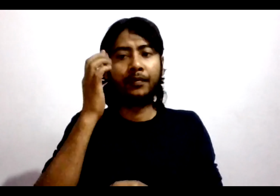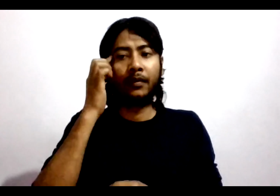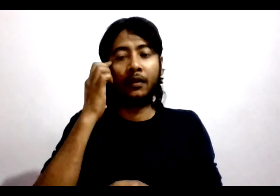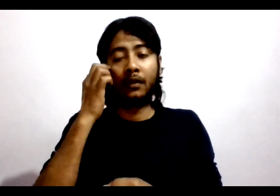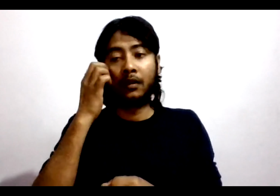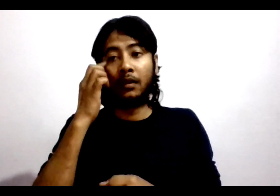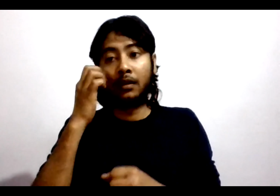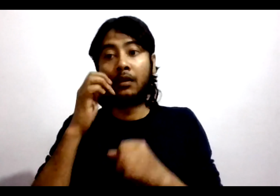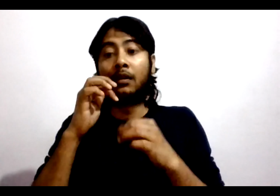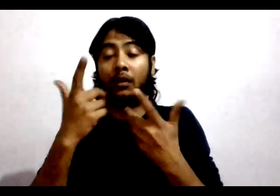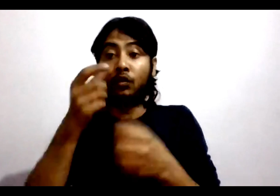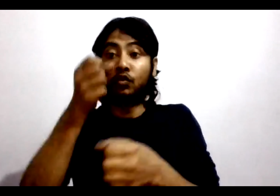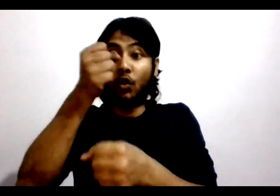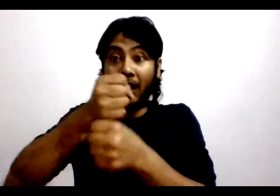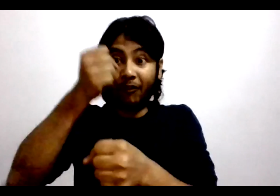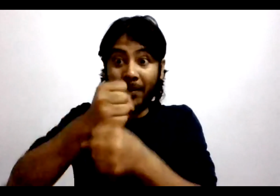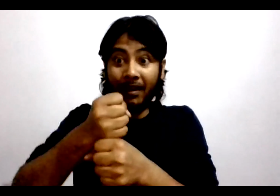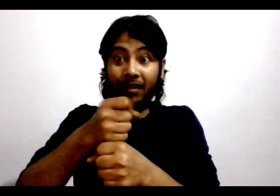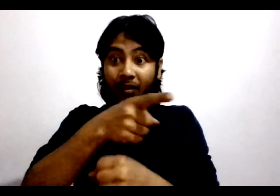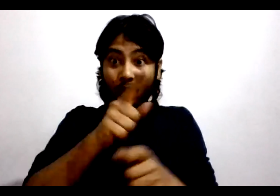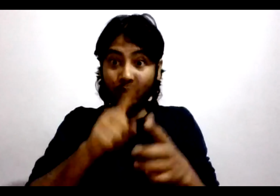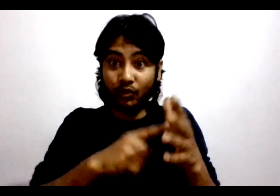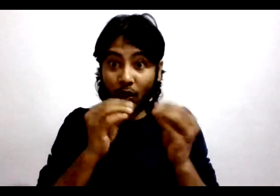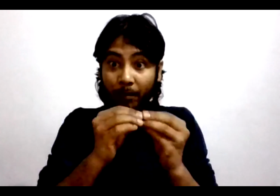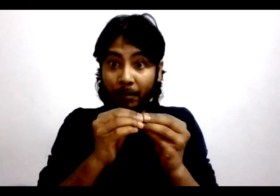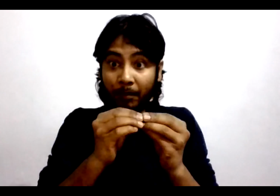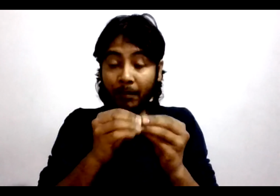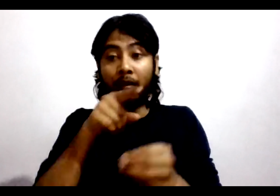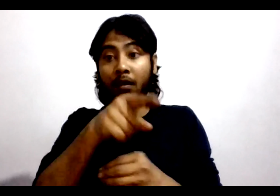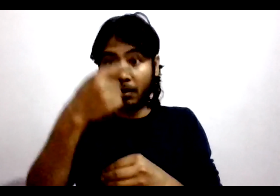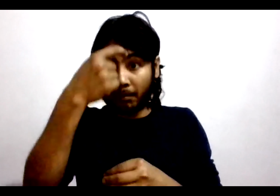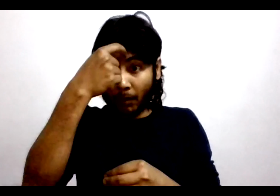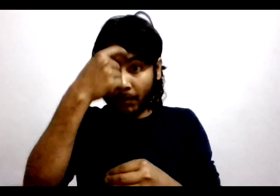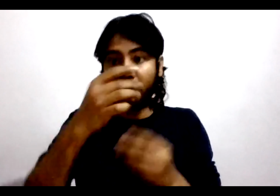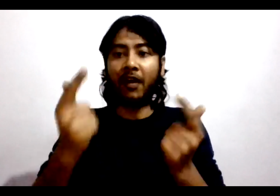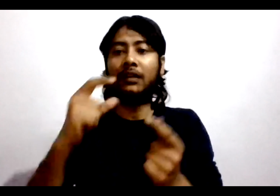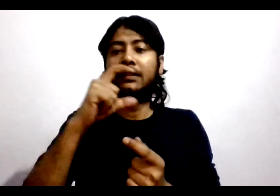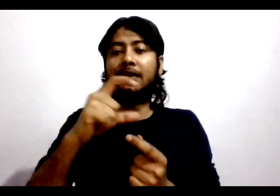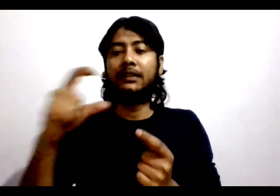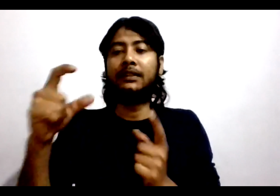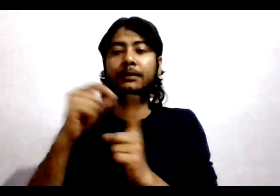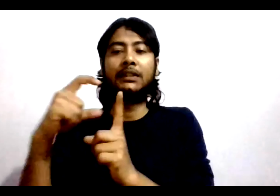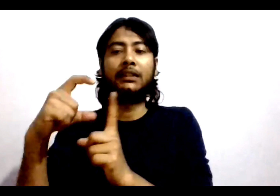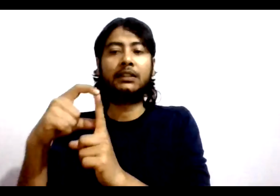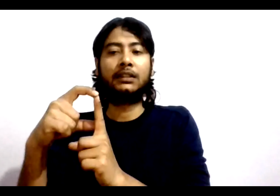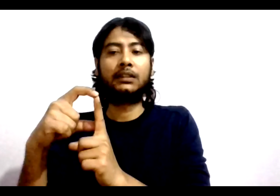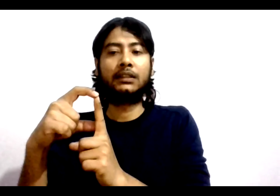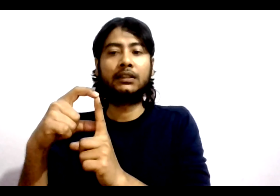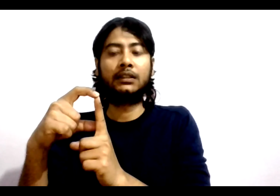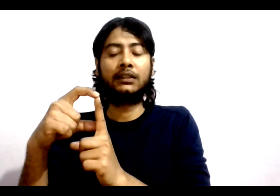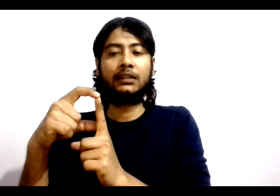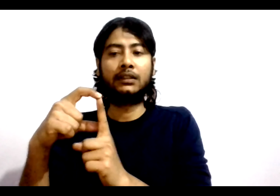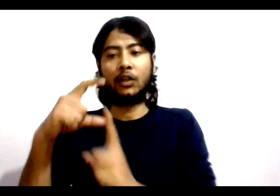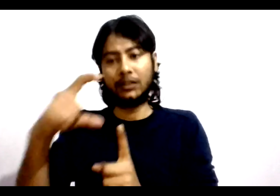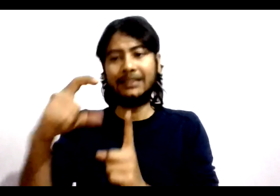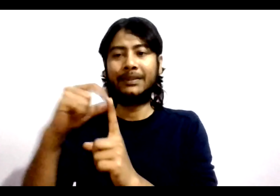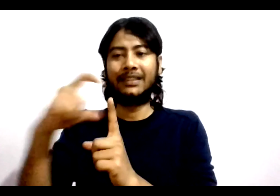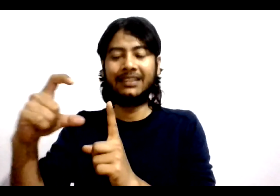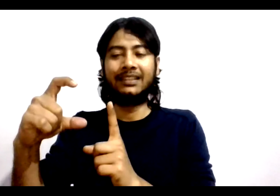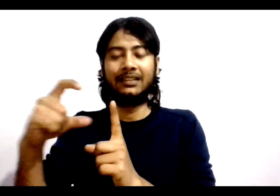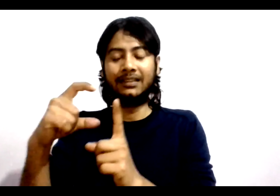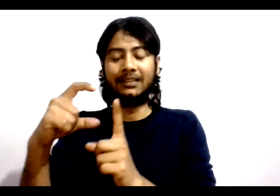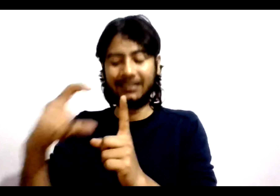can definitely reach out to your state commissioner for persons with disabilities. That is one body which is created. It is a quasi-judicial body. At central level,